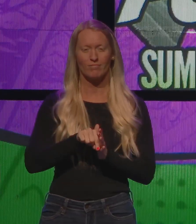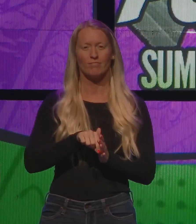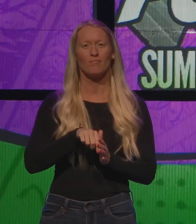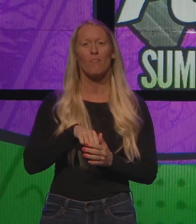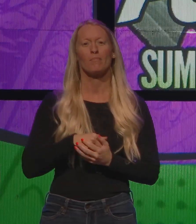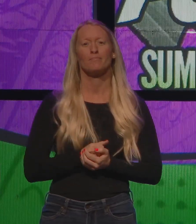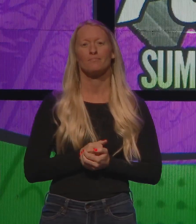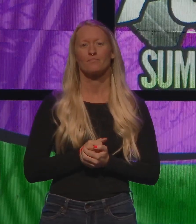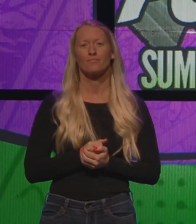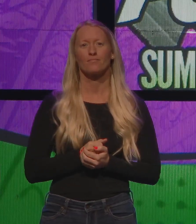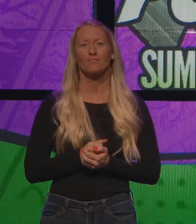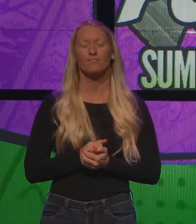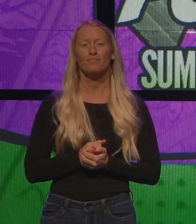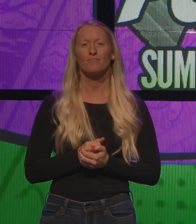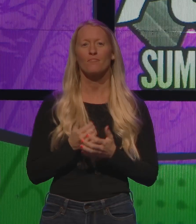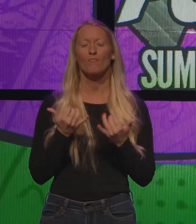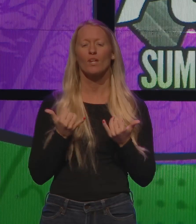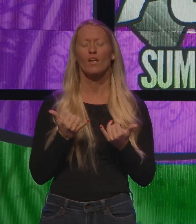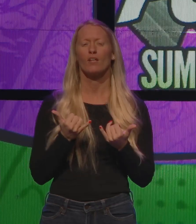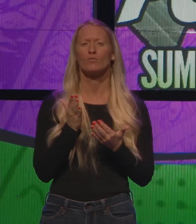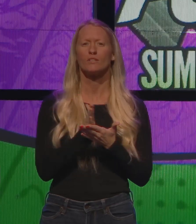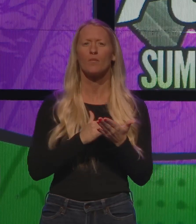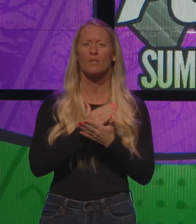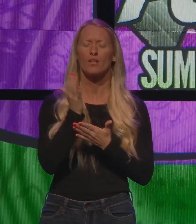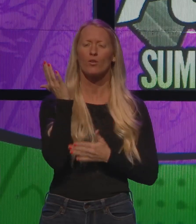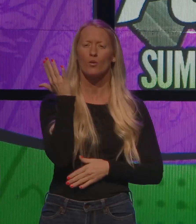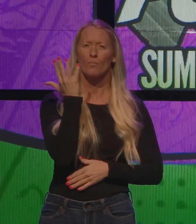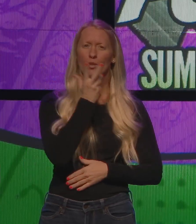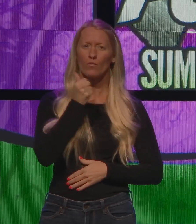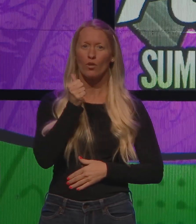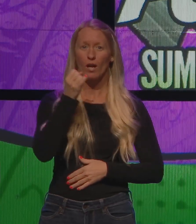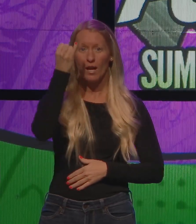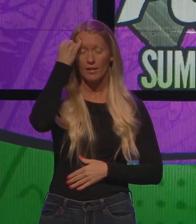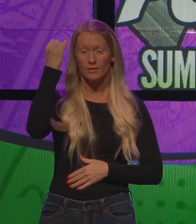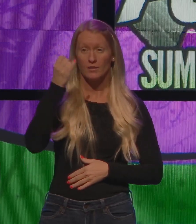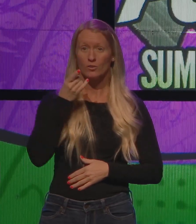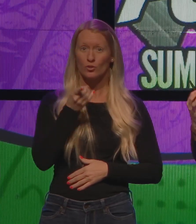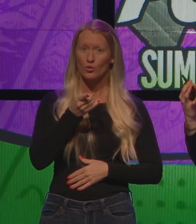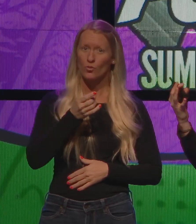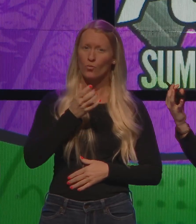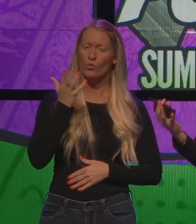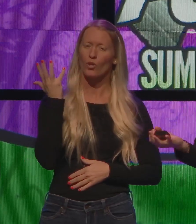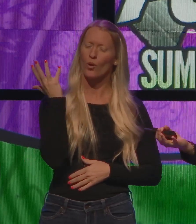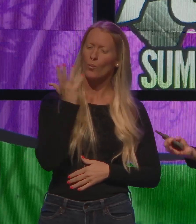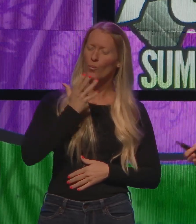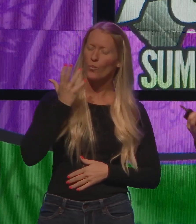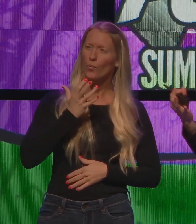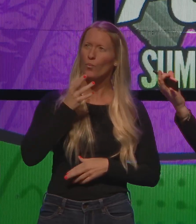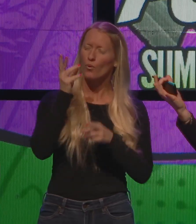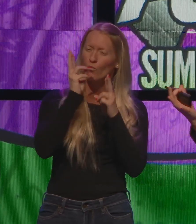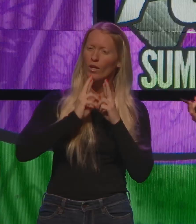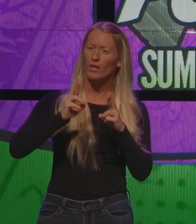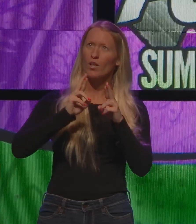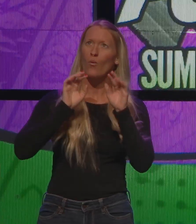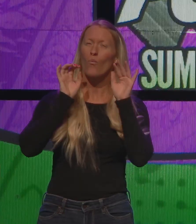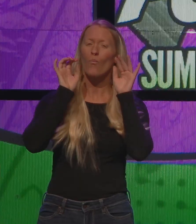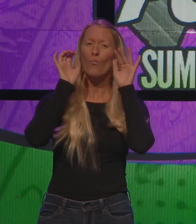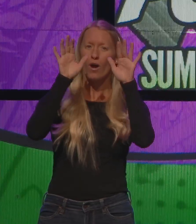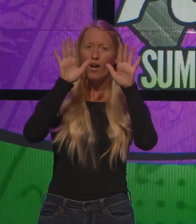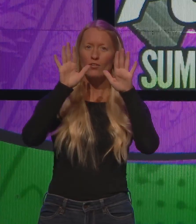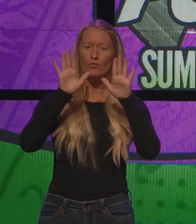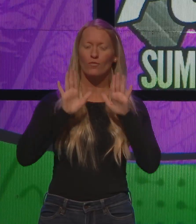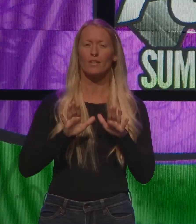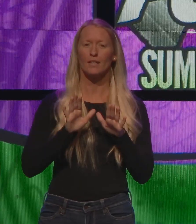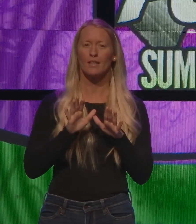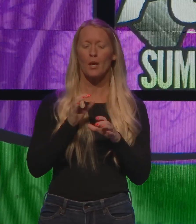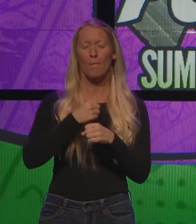Now, there's something so beautiful about this idea. You are fearfully and wonderfully